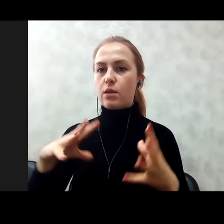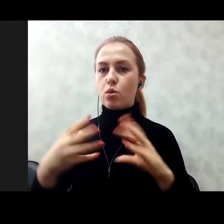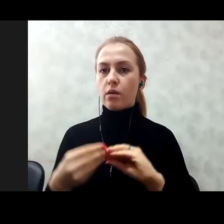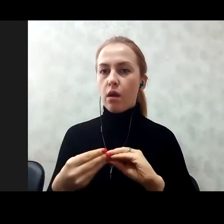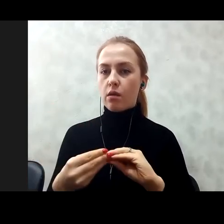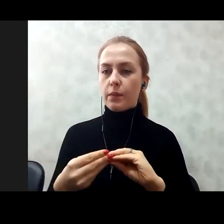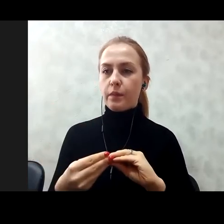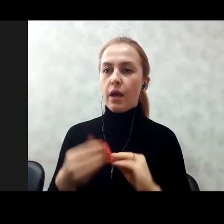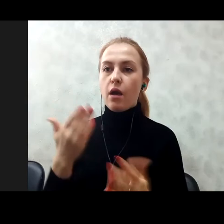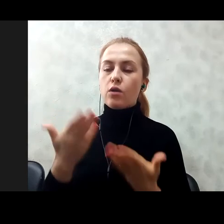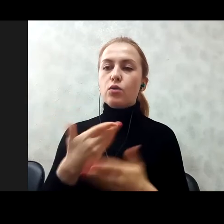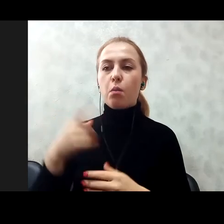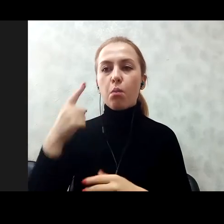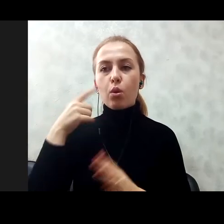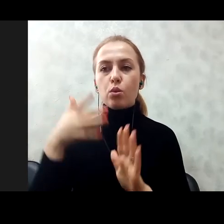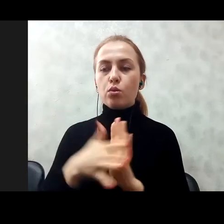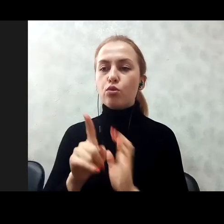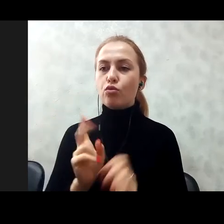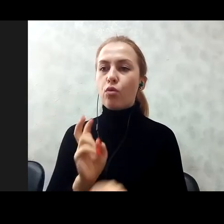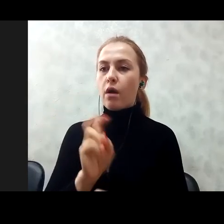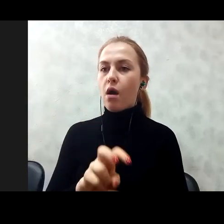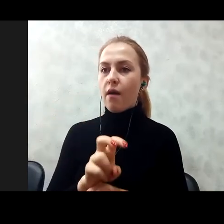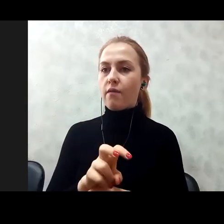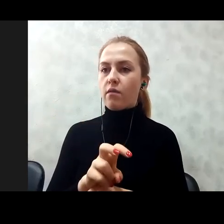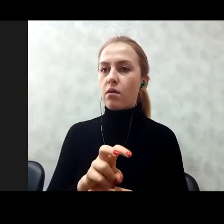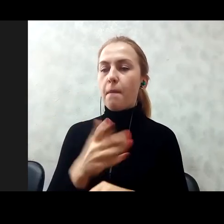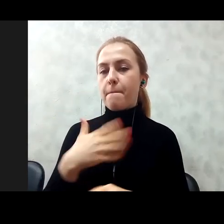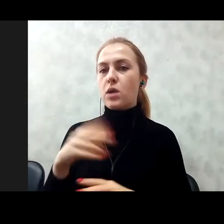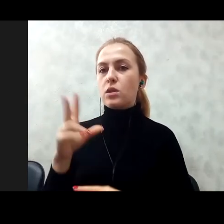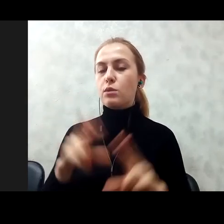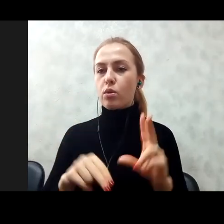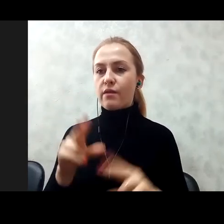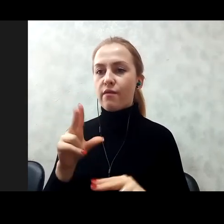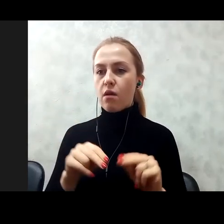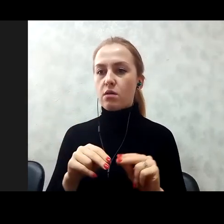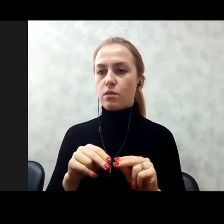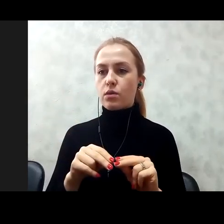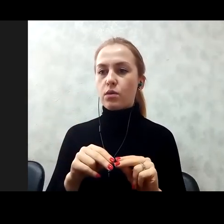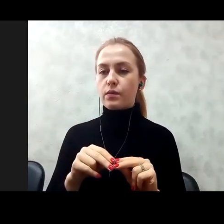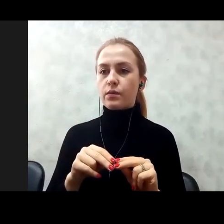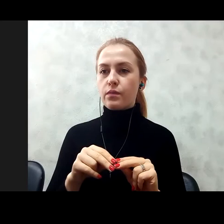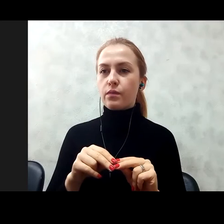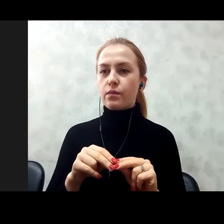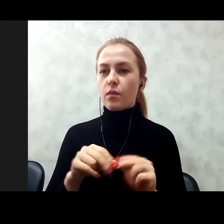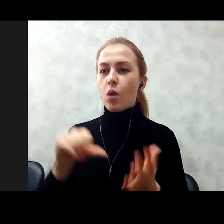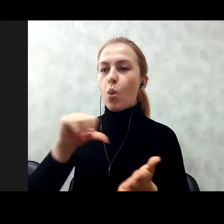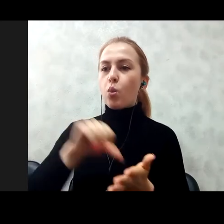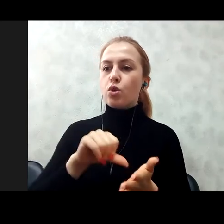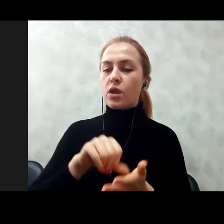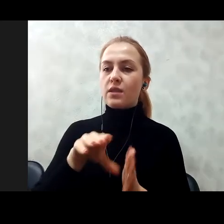election commission's life was made easier because it was easier to